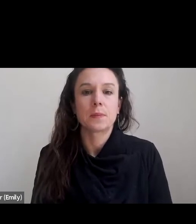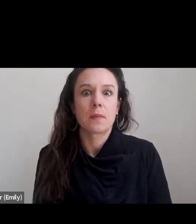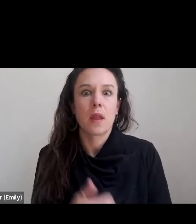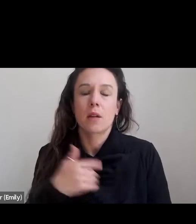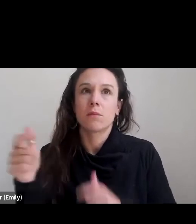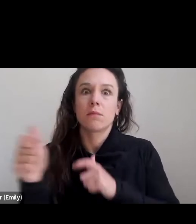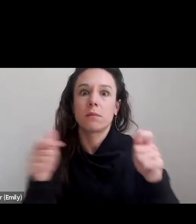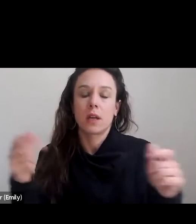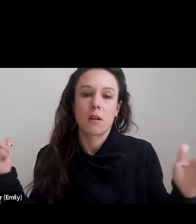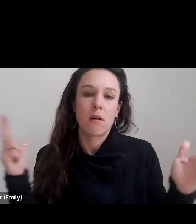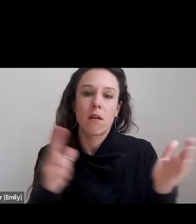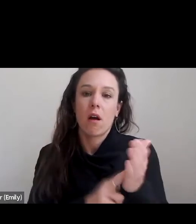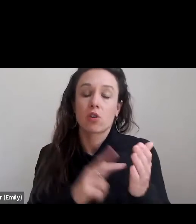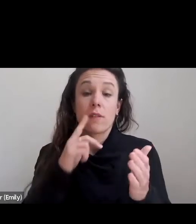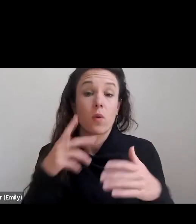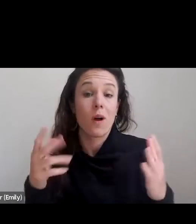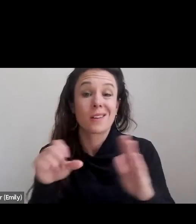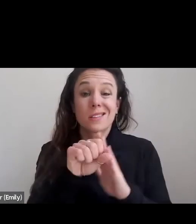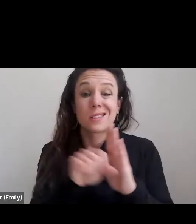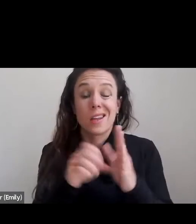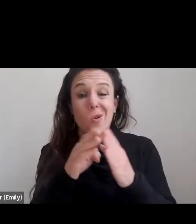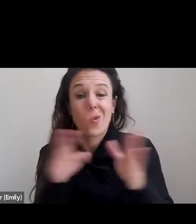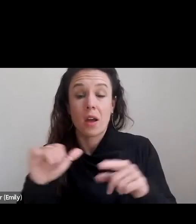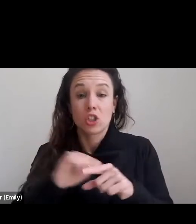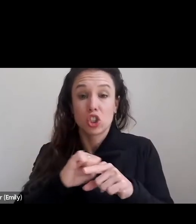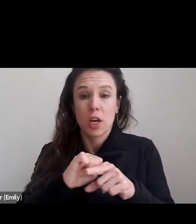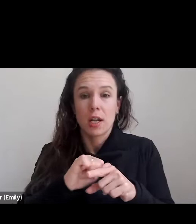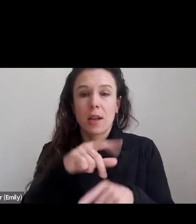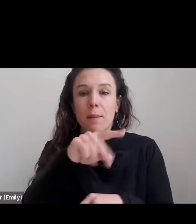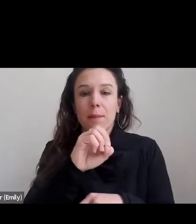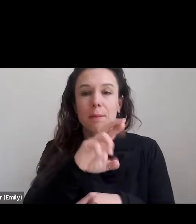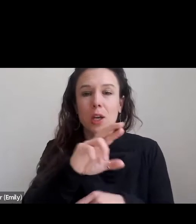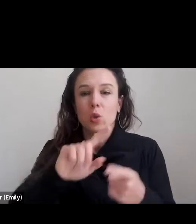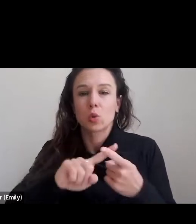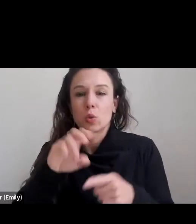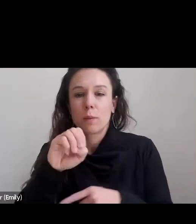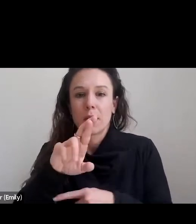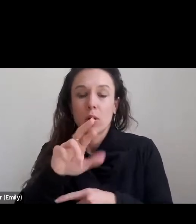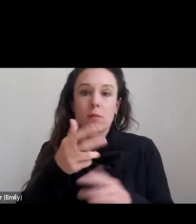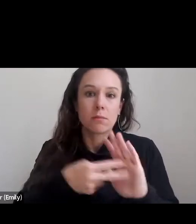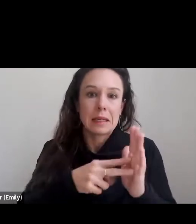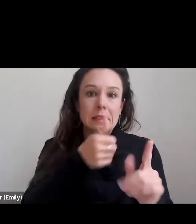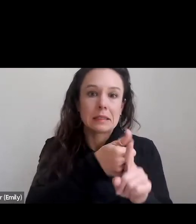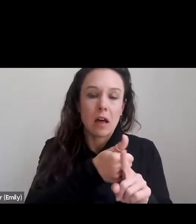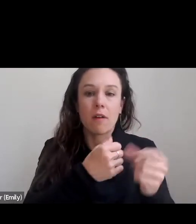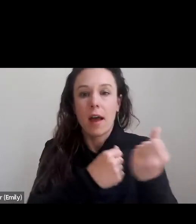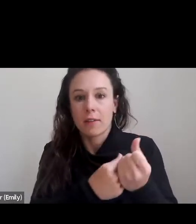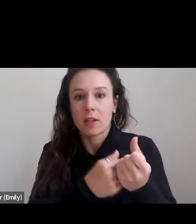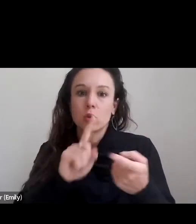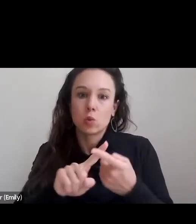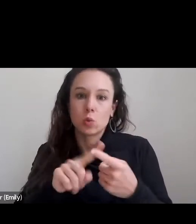contract to do statewide training, peer-to-peer, so self-advocate to self-advocate and family to